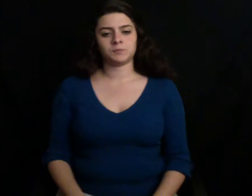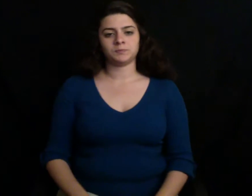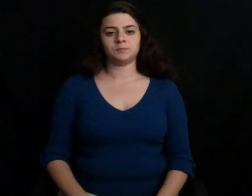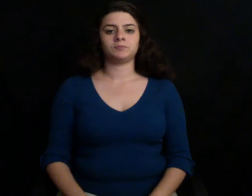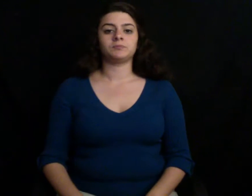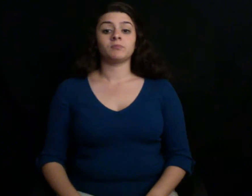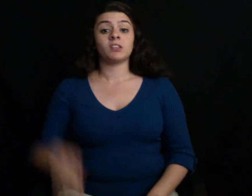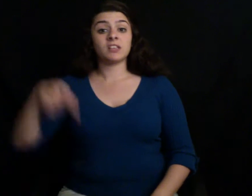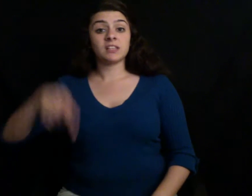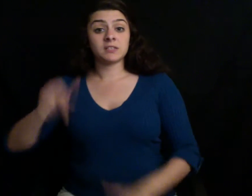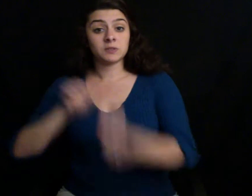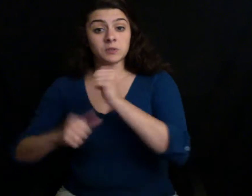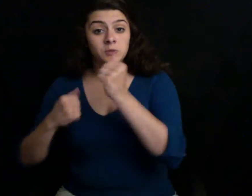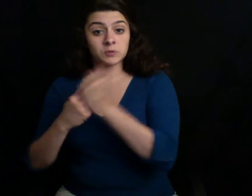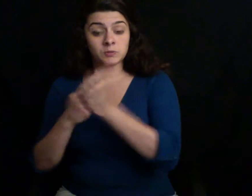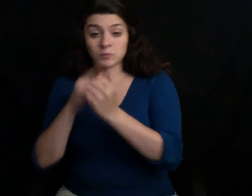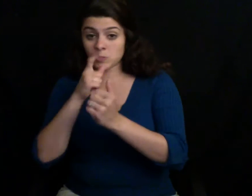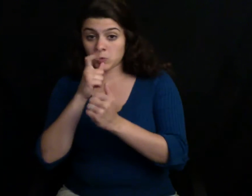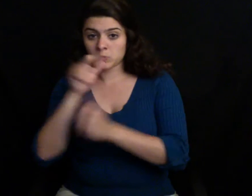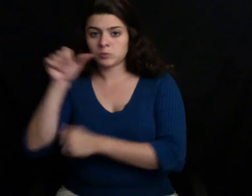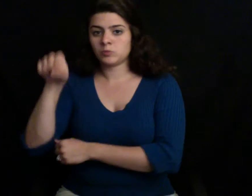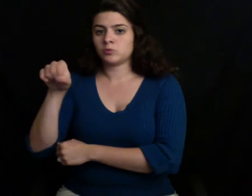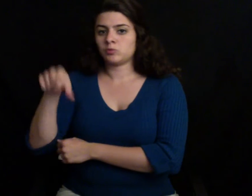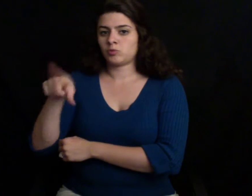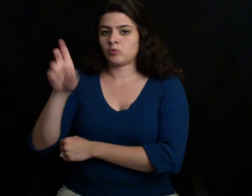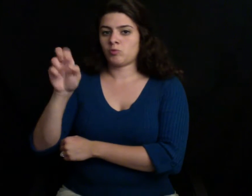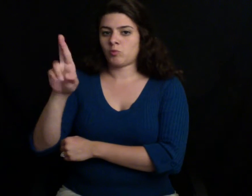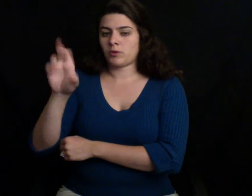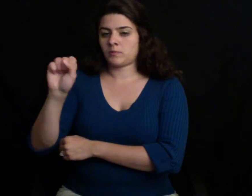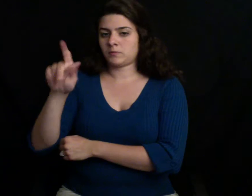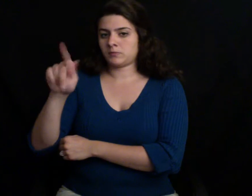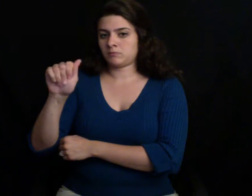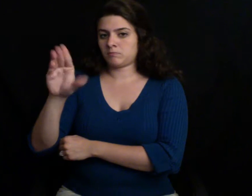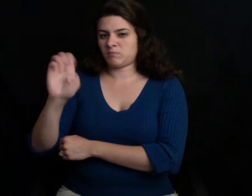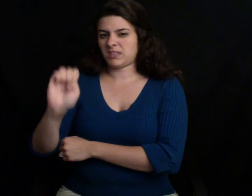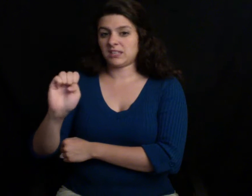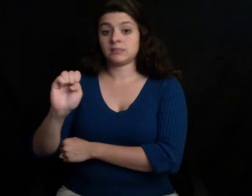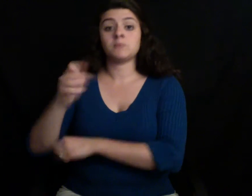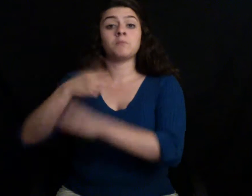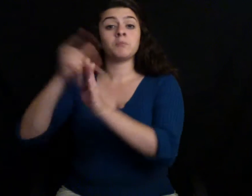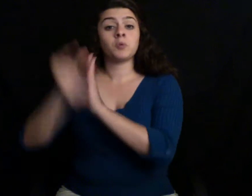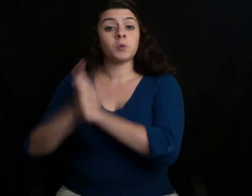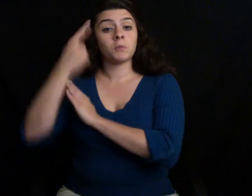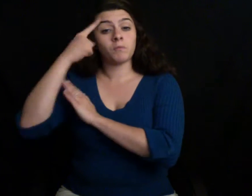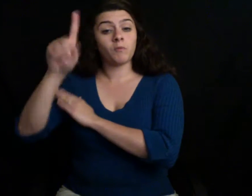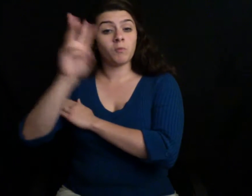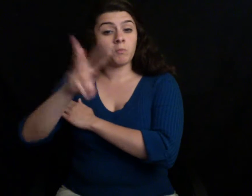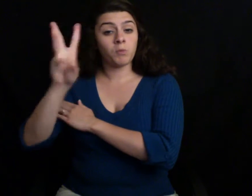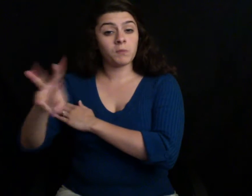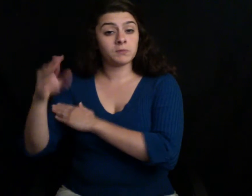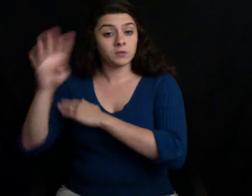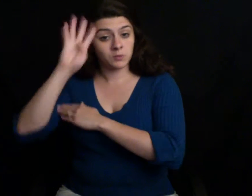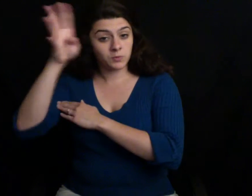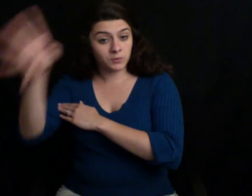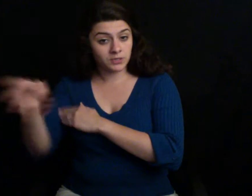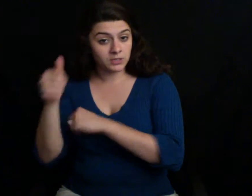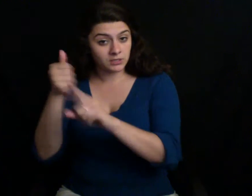This episode is brought to you by Squarespace. Squarespace is the all-in-one platform that makes it fast and easy to create your own professional website or online